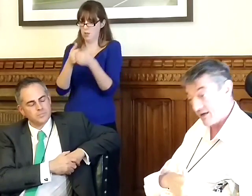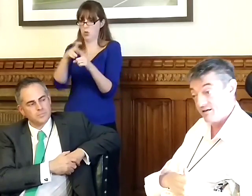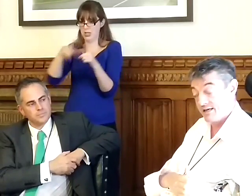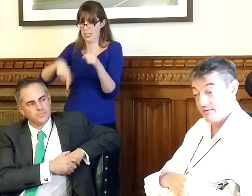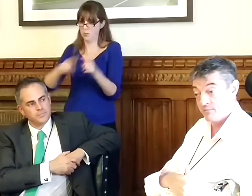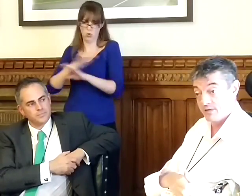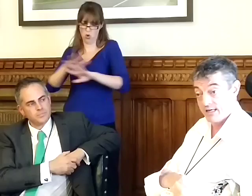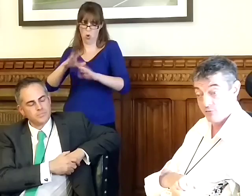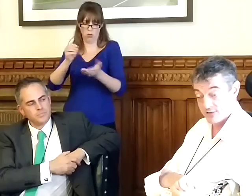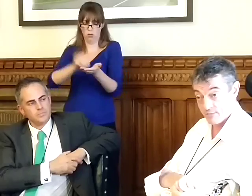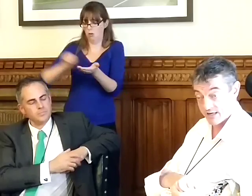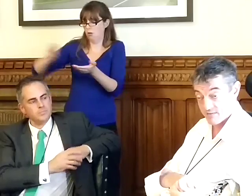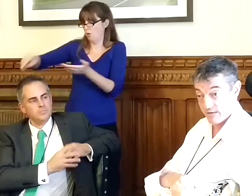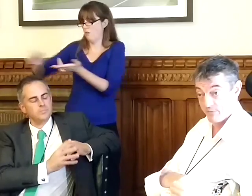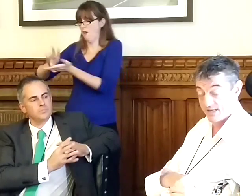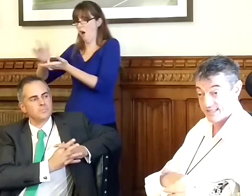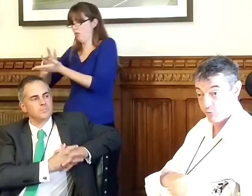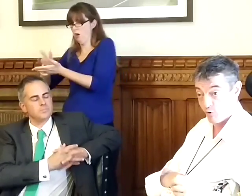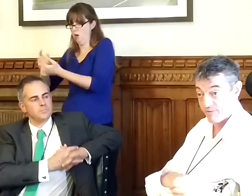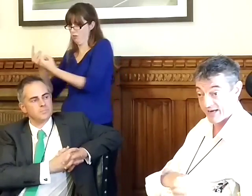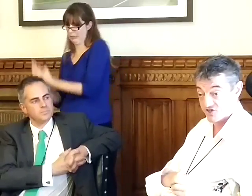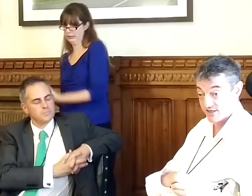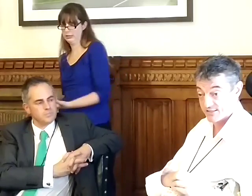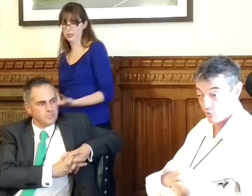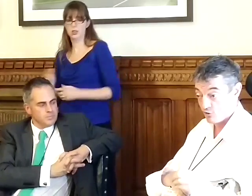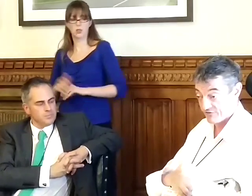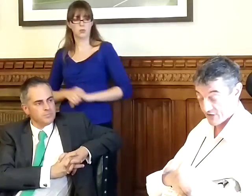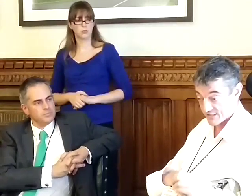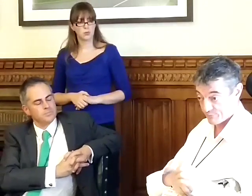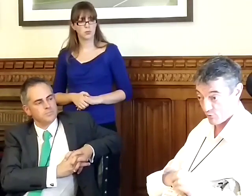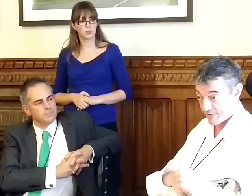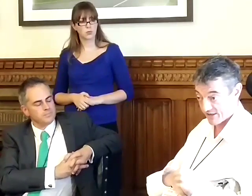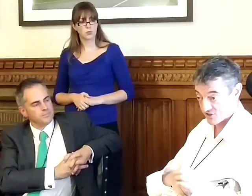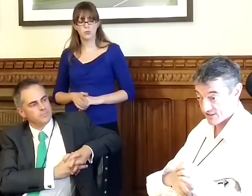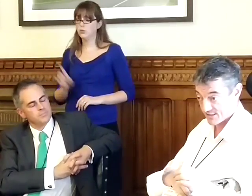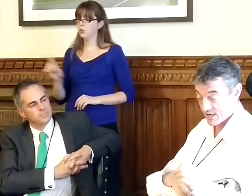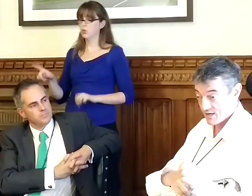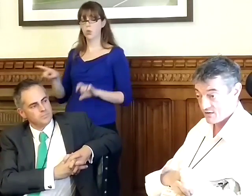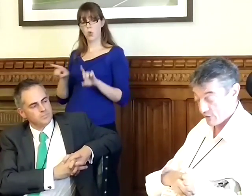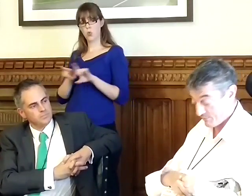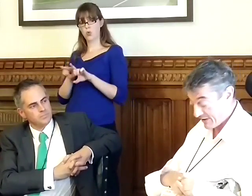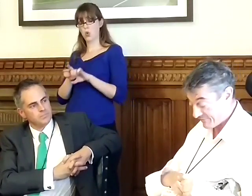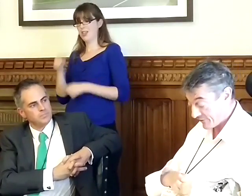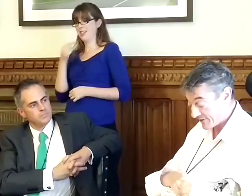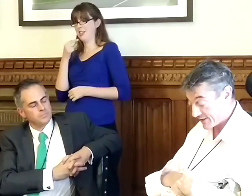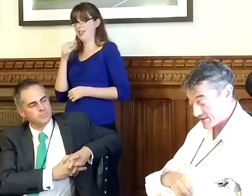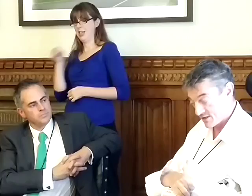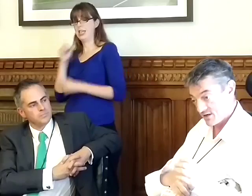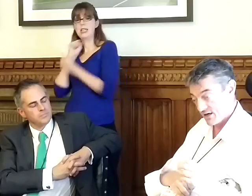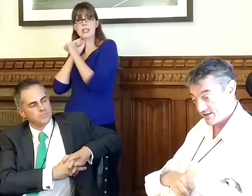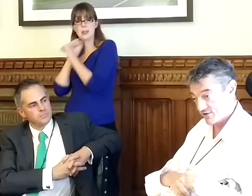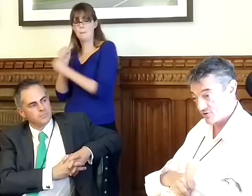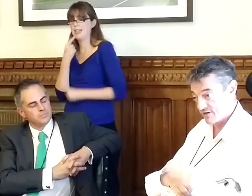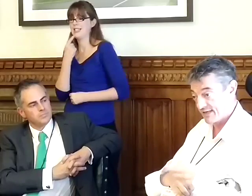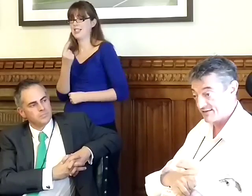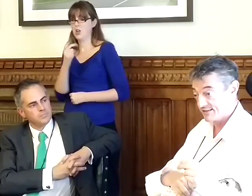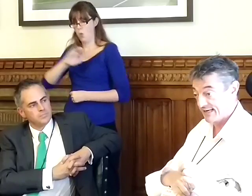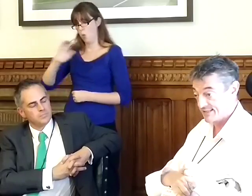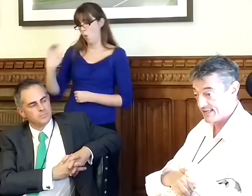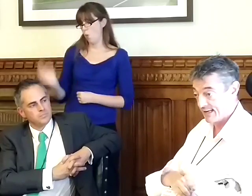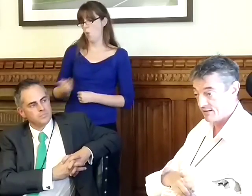And also that he also made a commitment that support packages, all of those support packages, would be funded